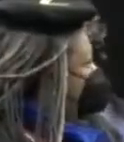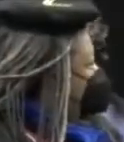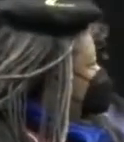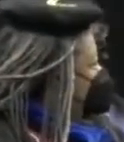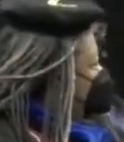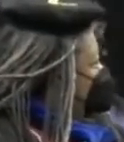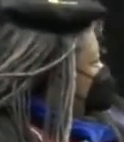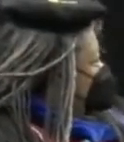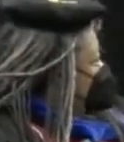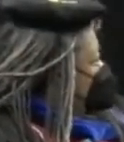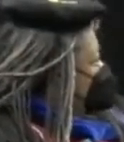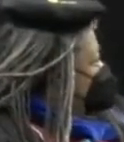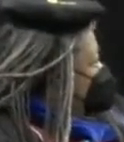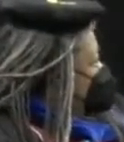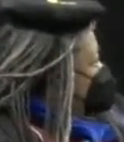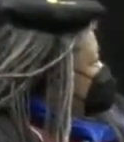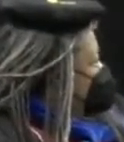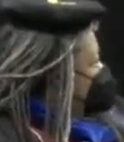Stremel.